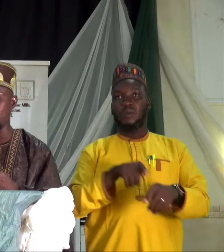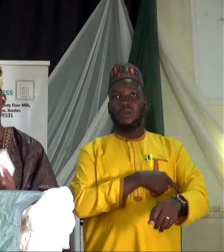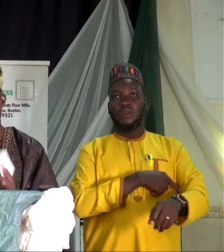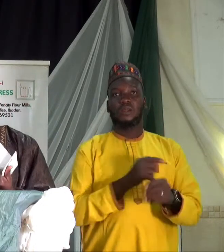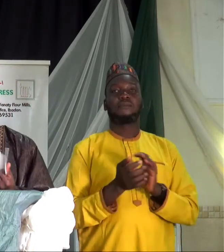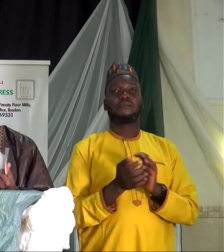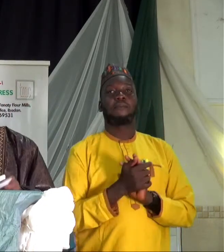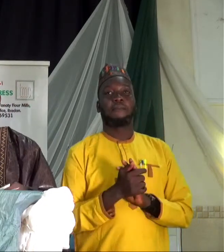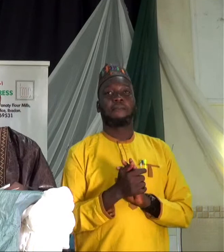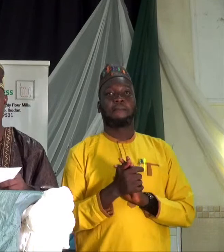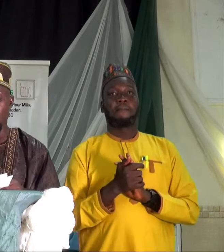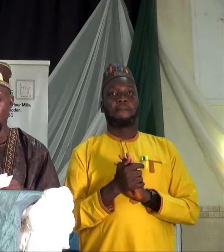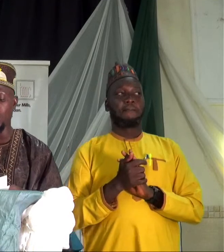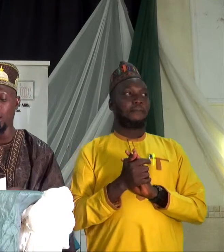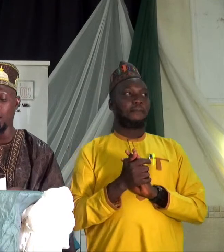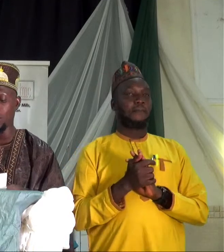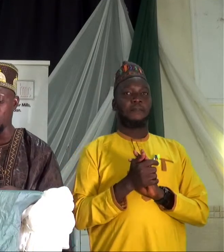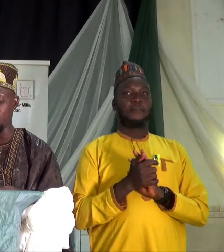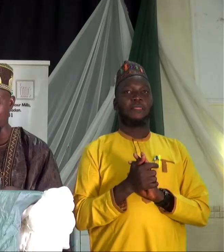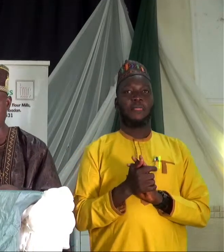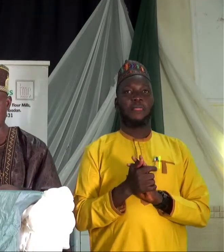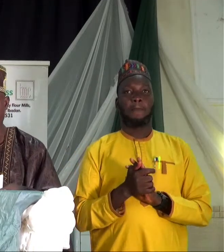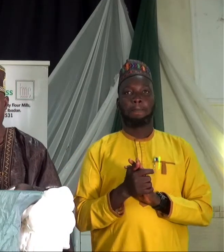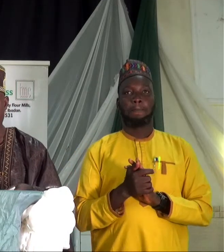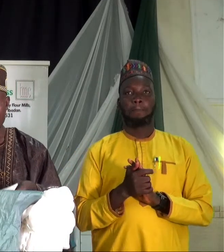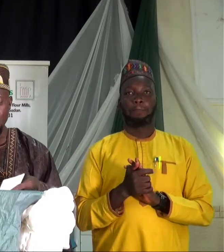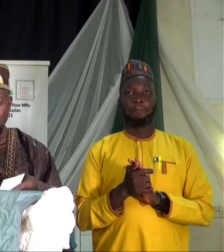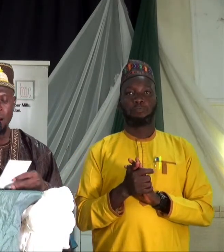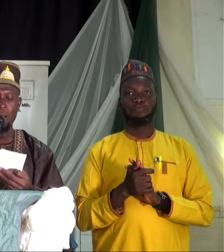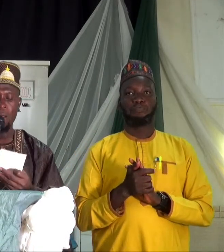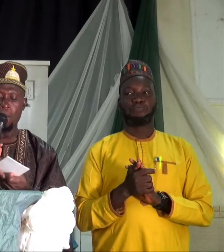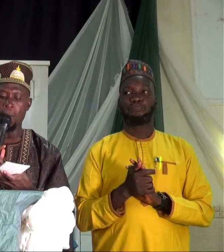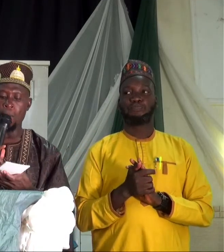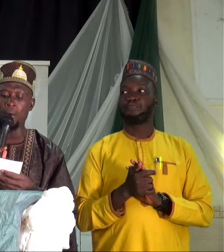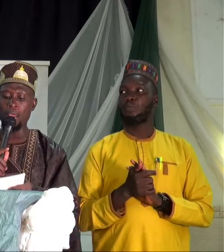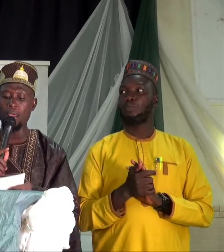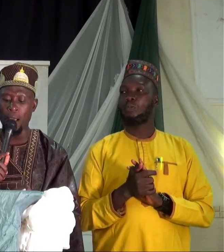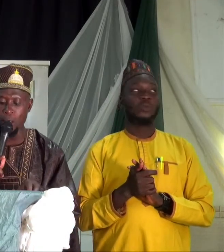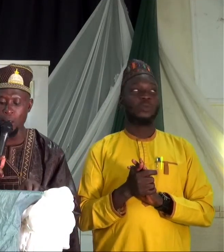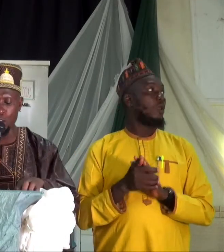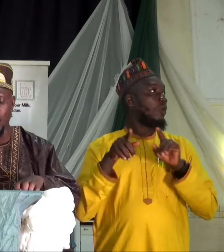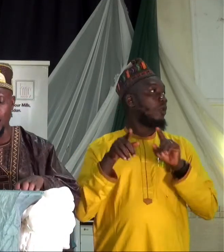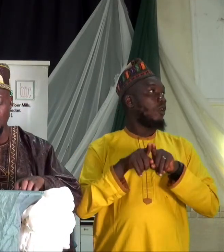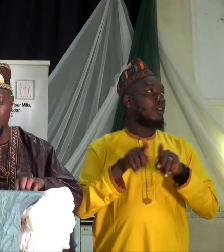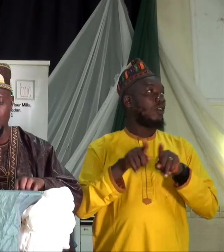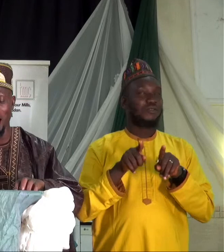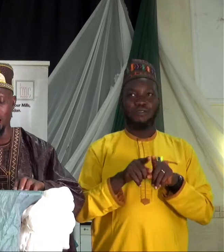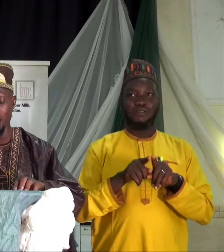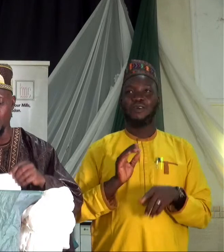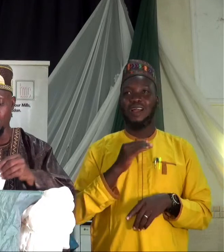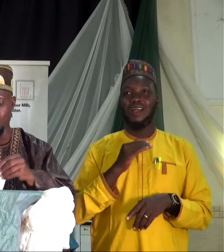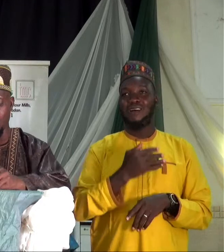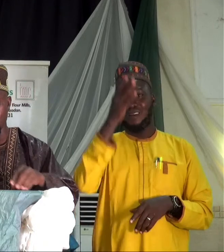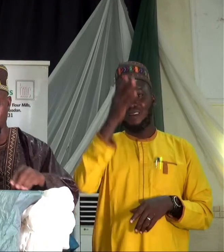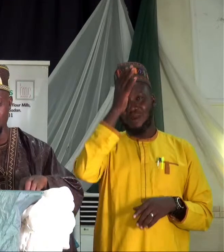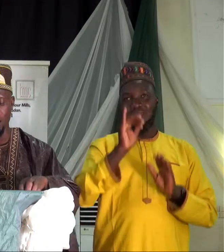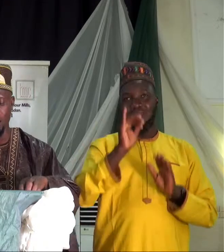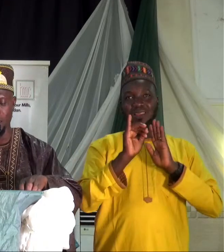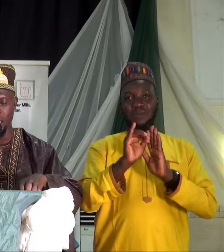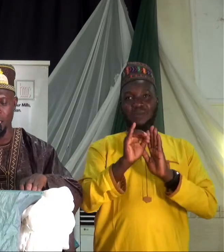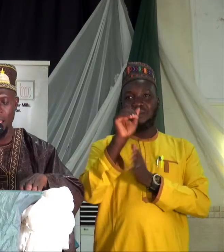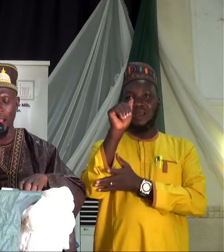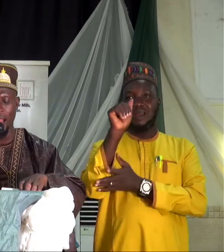de fun won amen Allah Allah ku wata ila billahi Allah baba imam bosu adekola ese pupo olopa ni